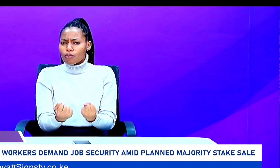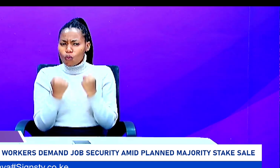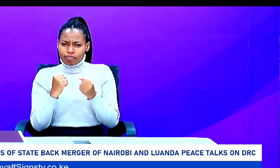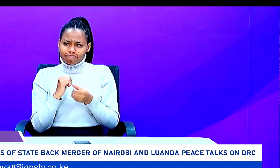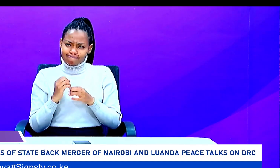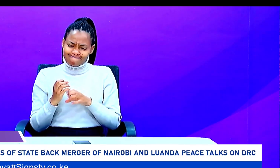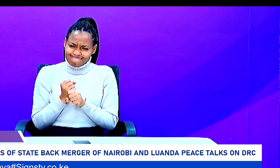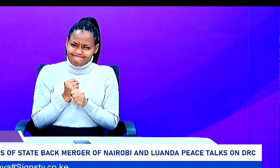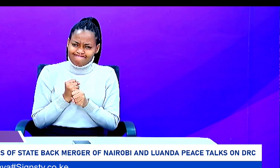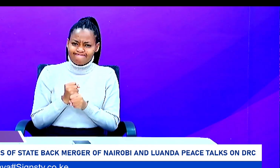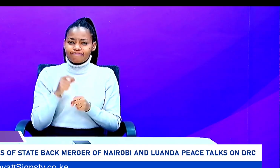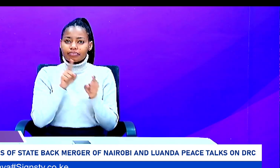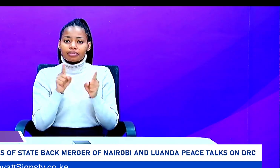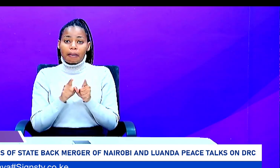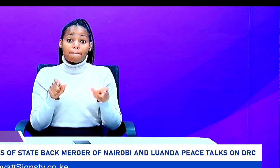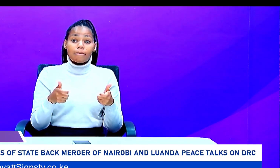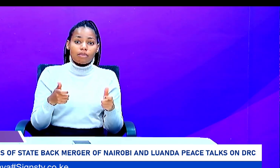coordination, streamline mediation efforts,